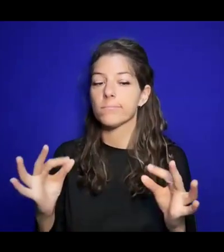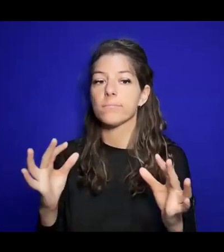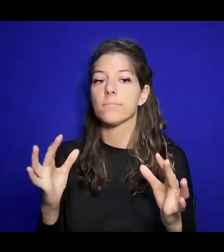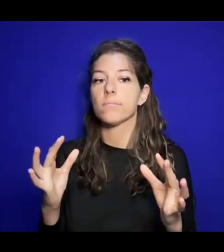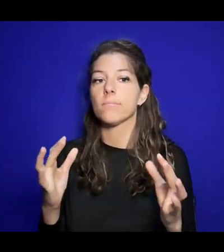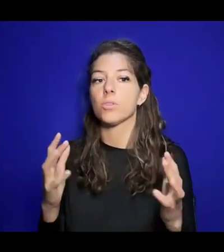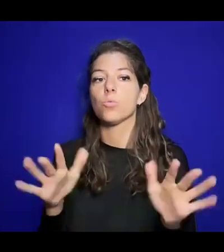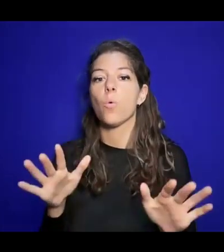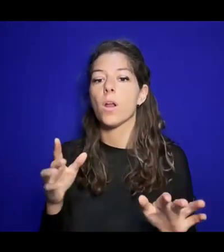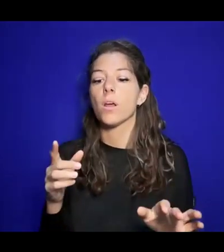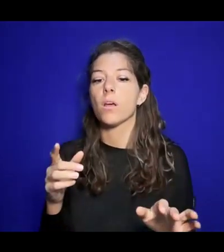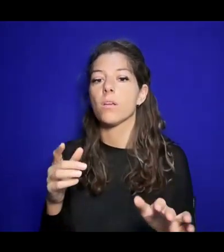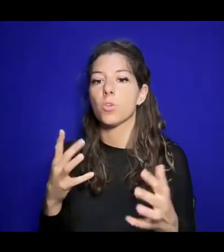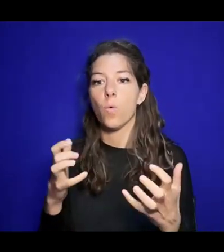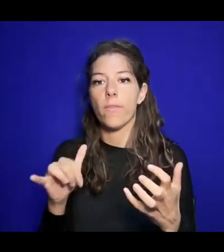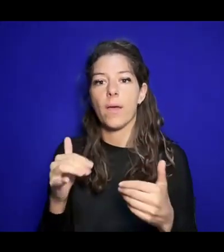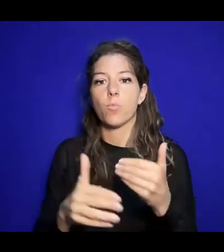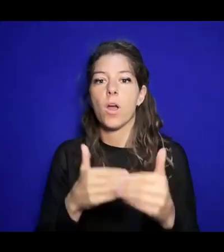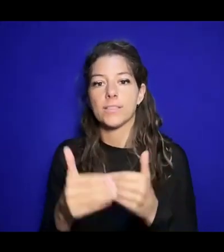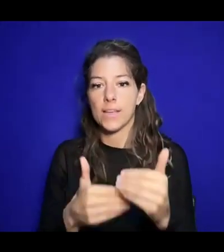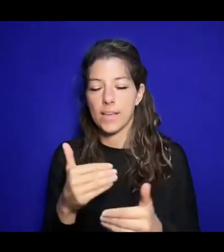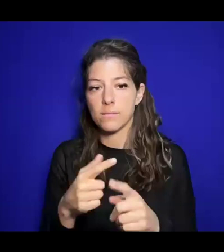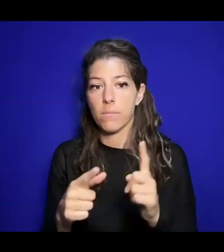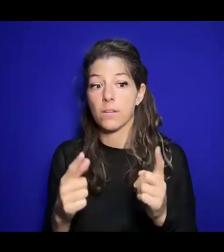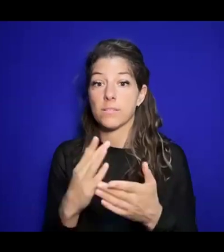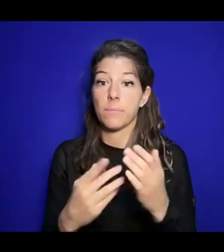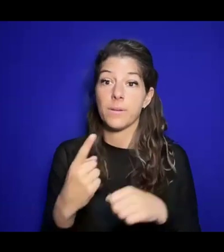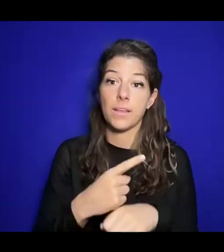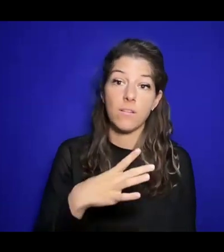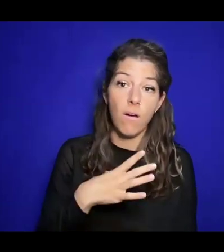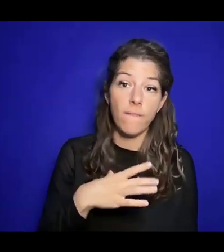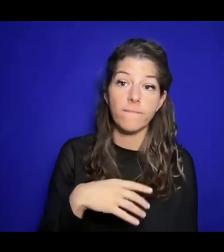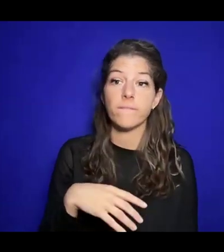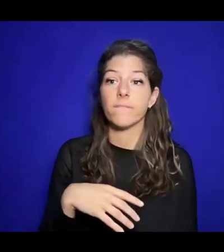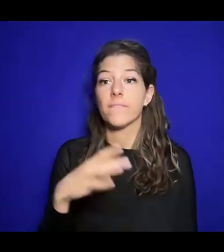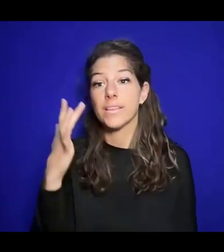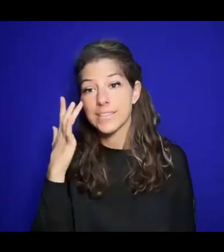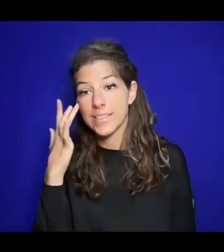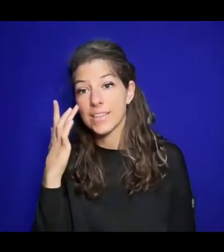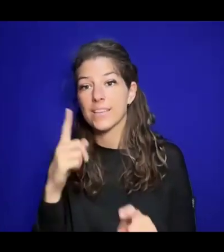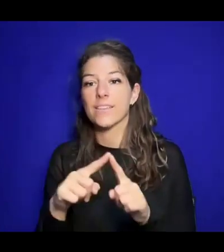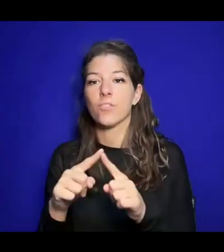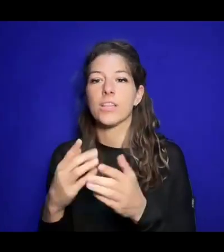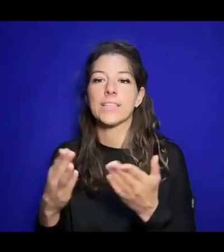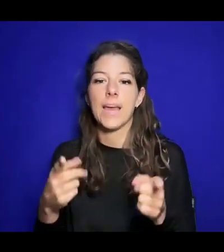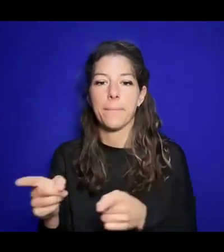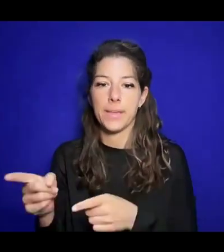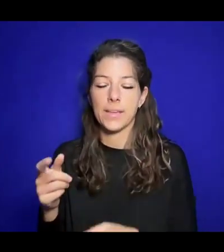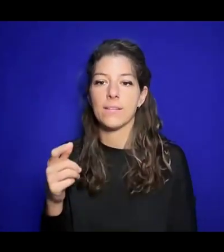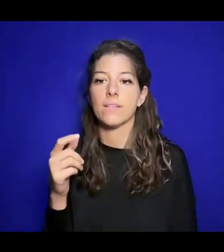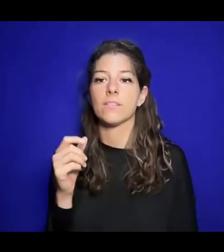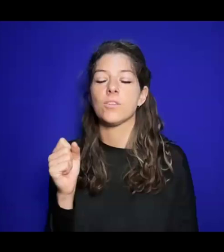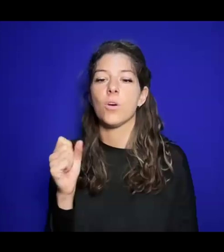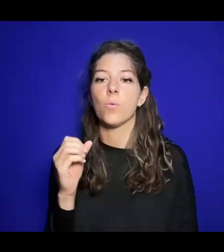don't want to, you want that process, but they have days off when they're sick. Different things happen. And